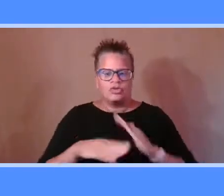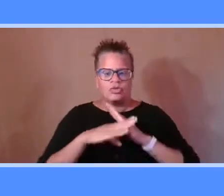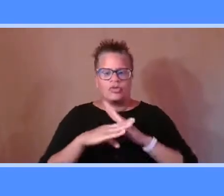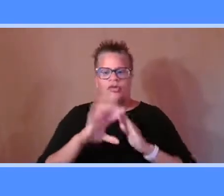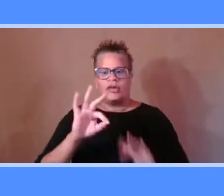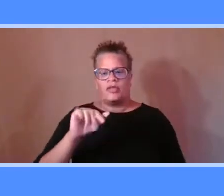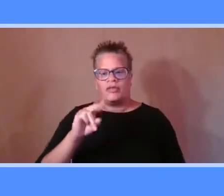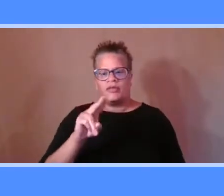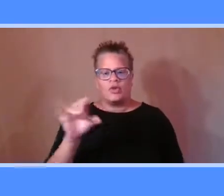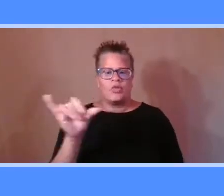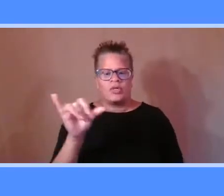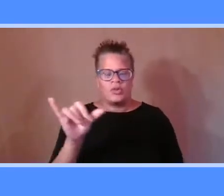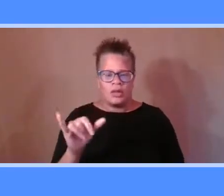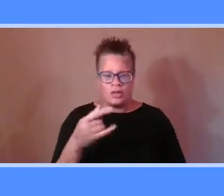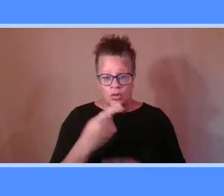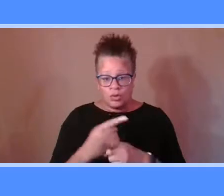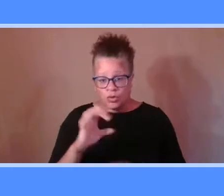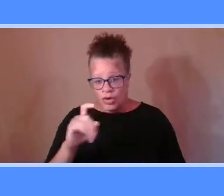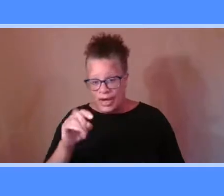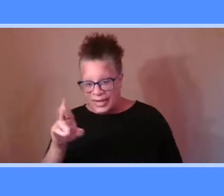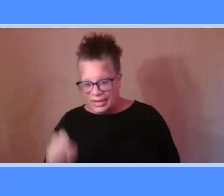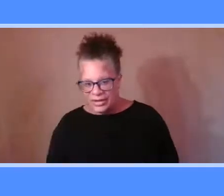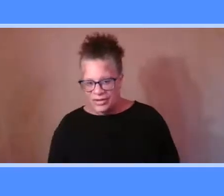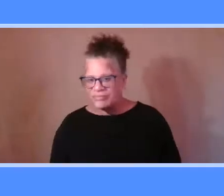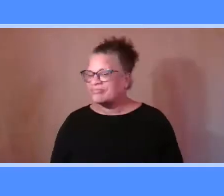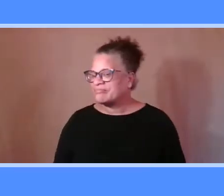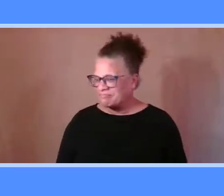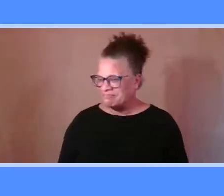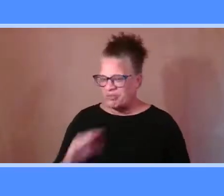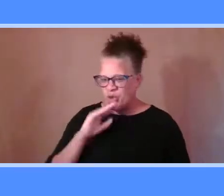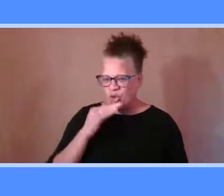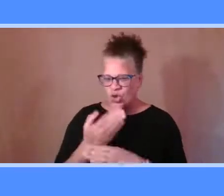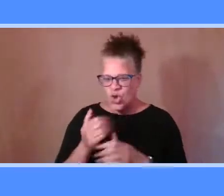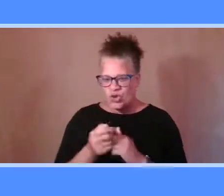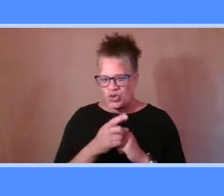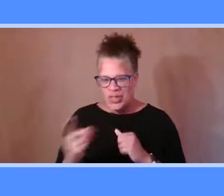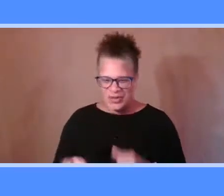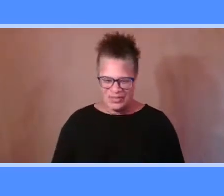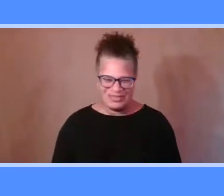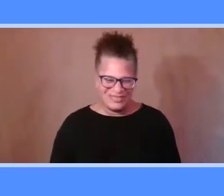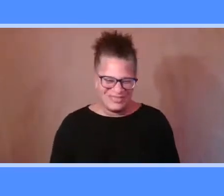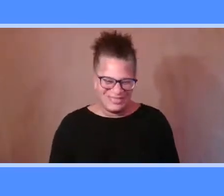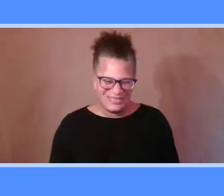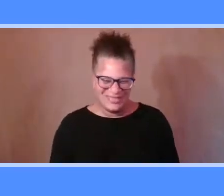as well. Right, Claire? Yes. Okay, good.